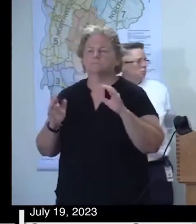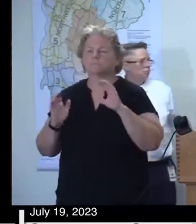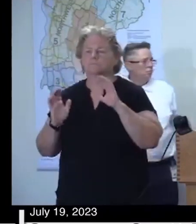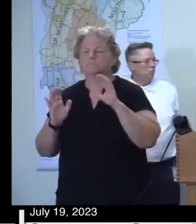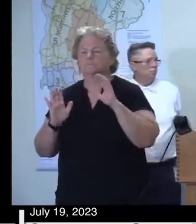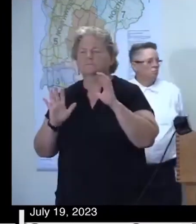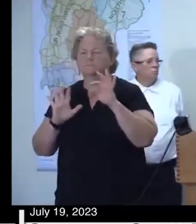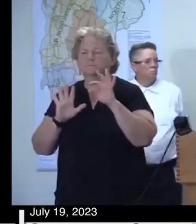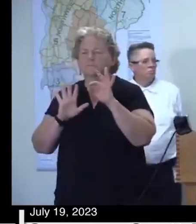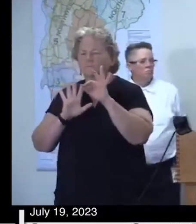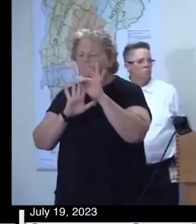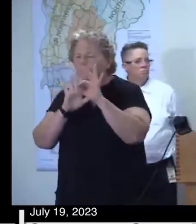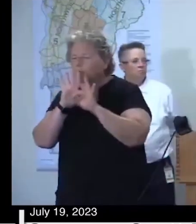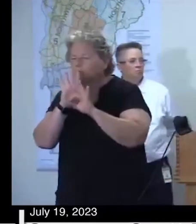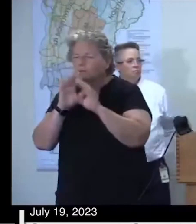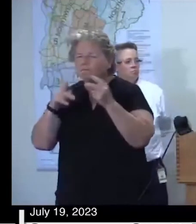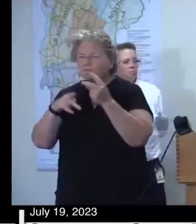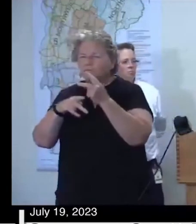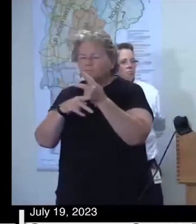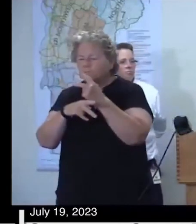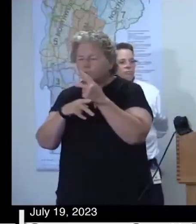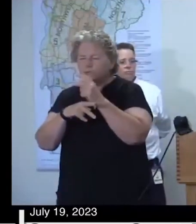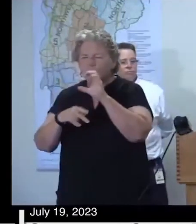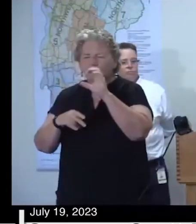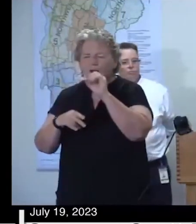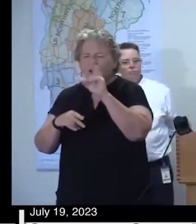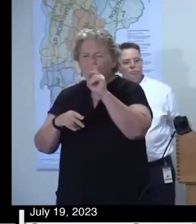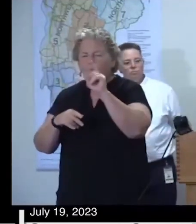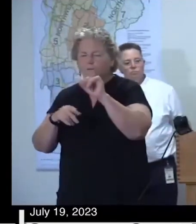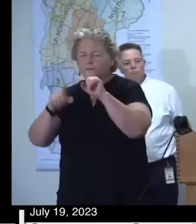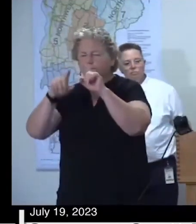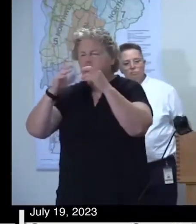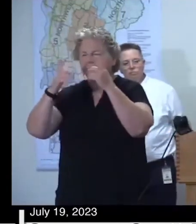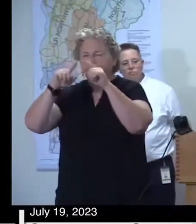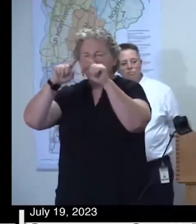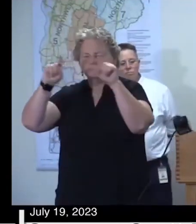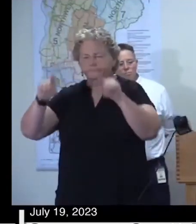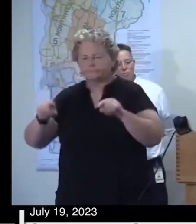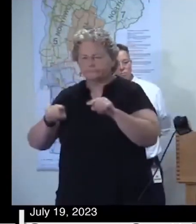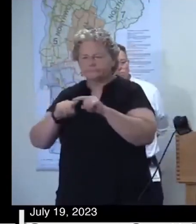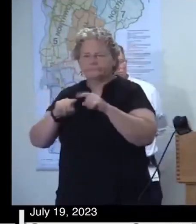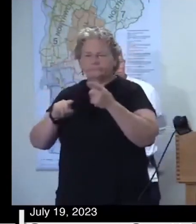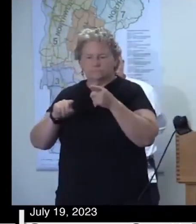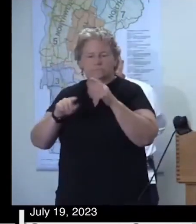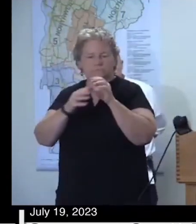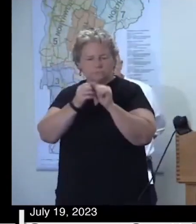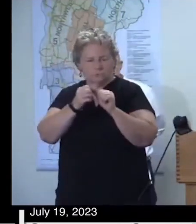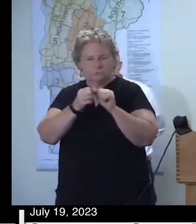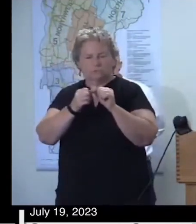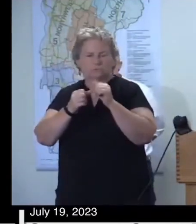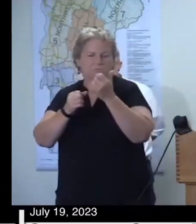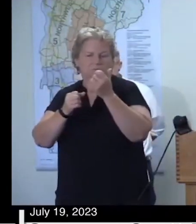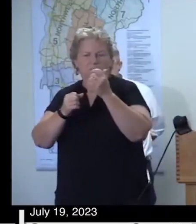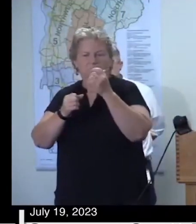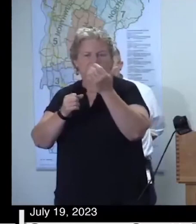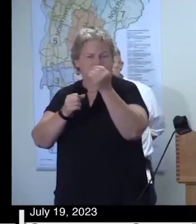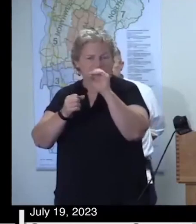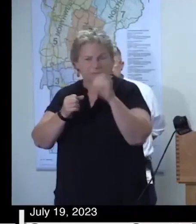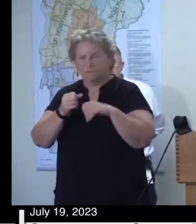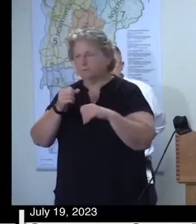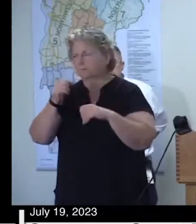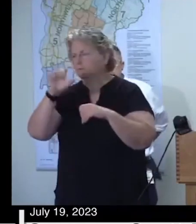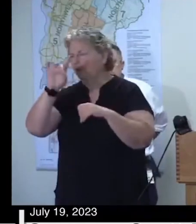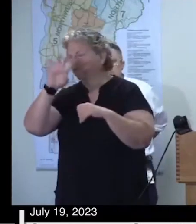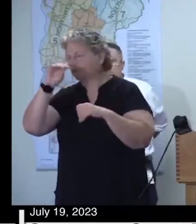that county? So there are a number of factors that we look at on the overall impact. The first thing that we really look at is homes. How